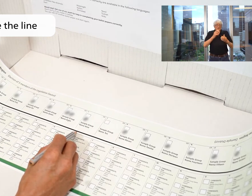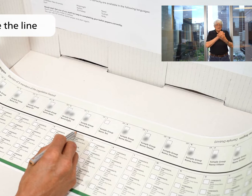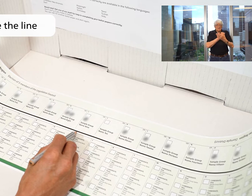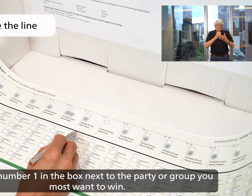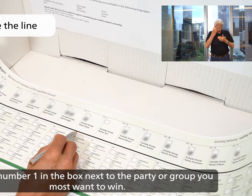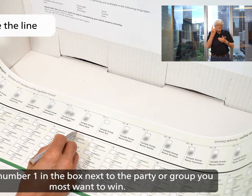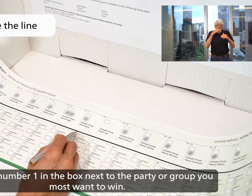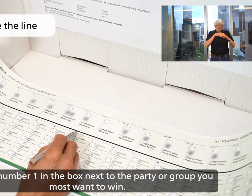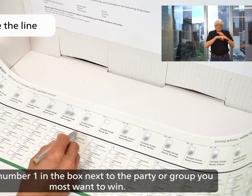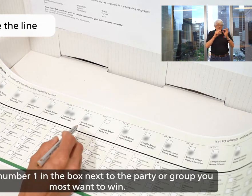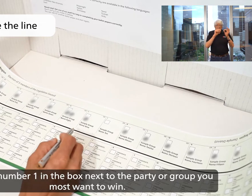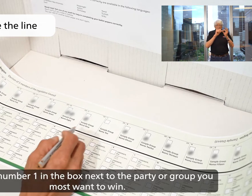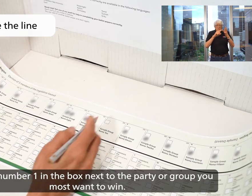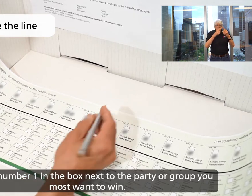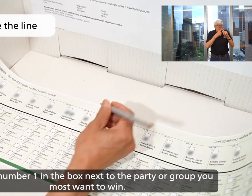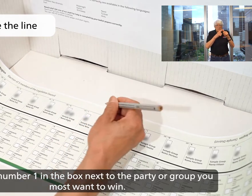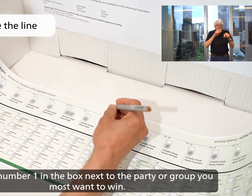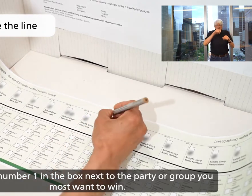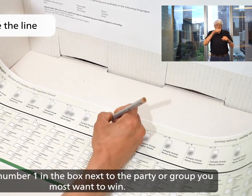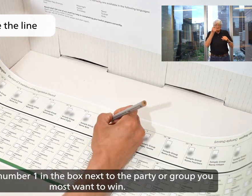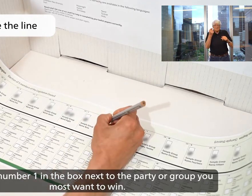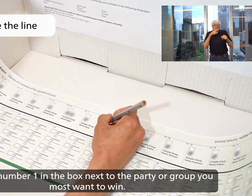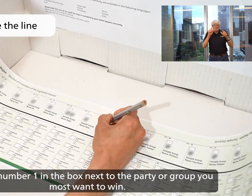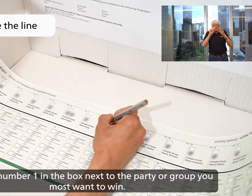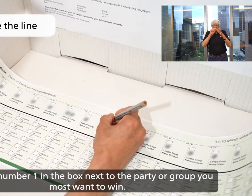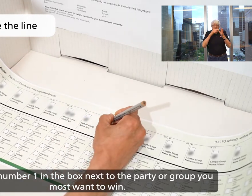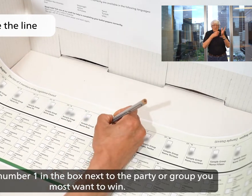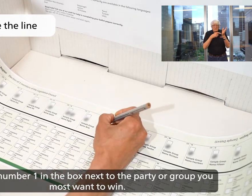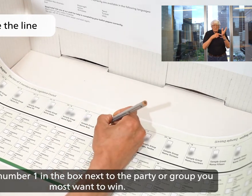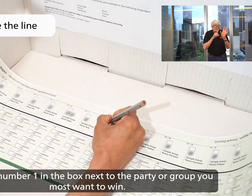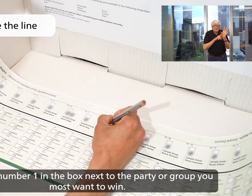You put number one in the box next to the party or group you most want to win.